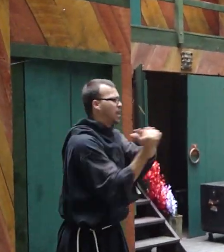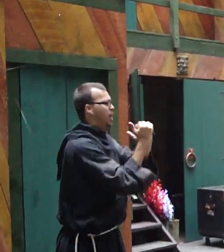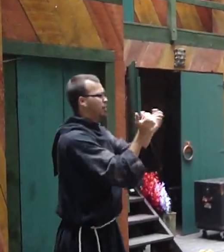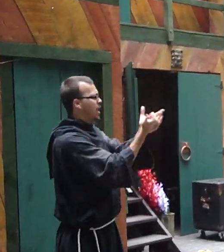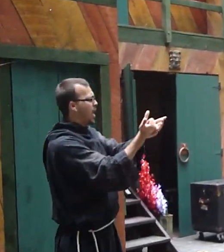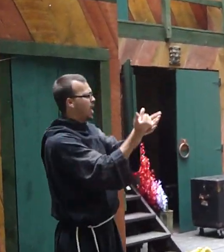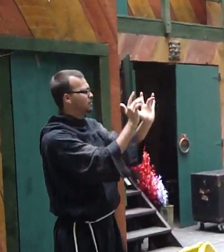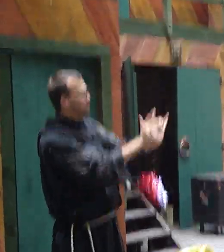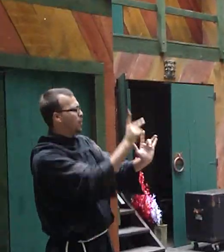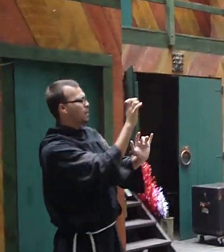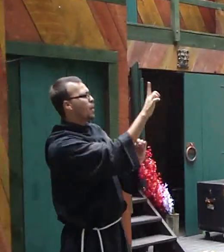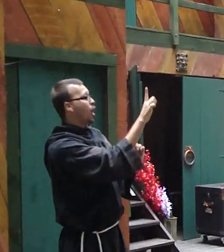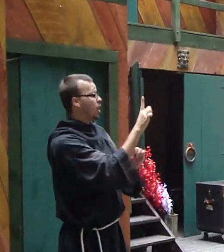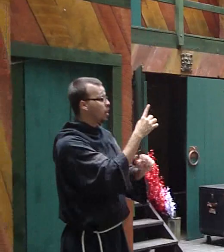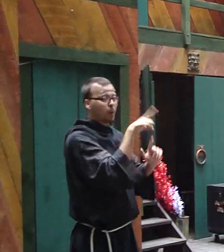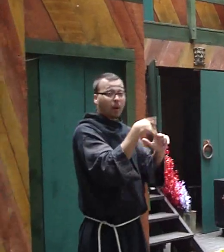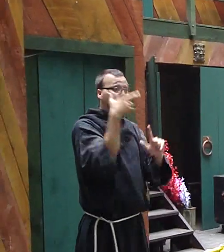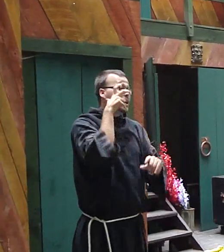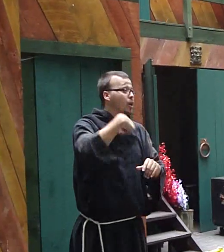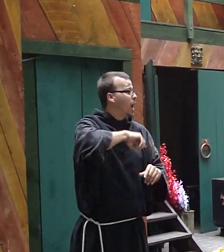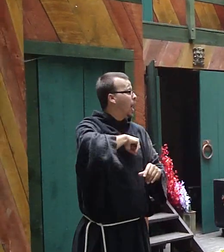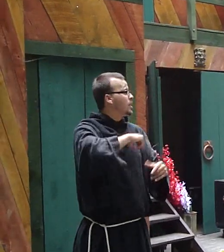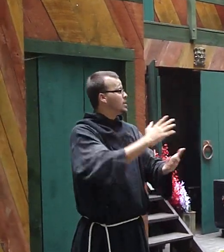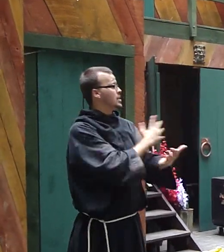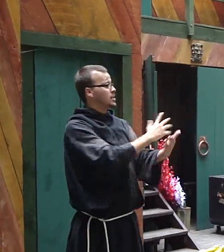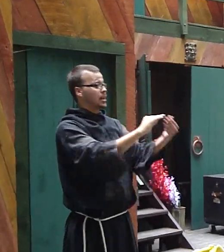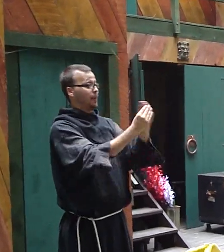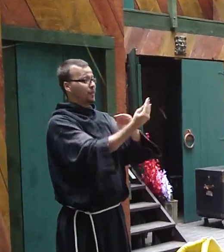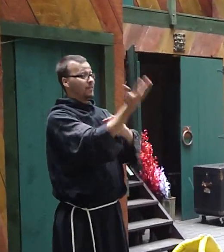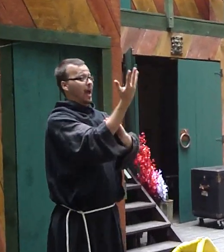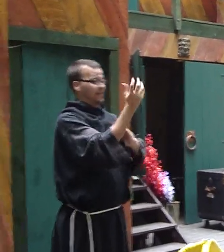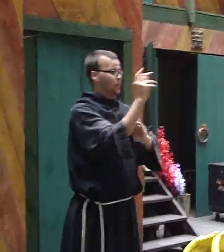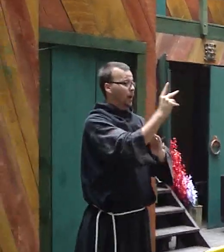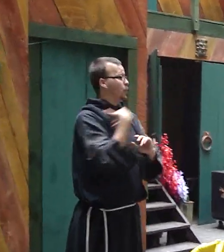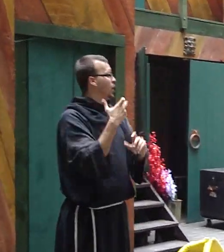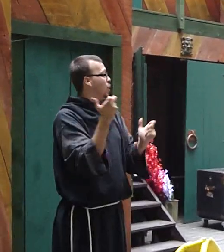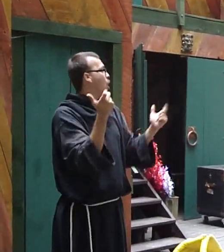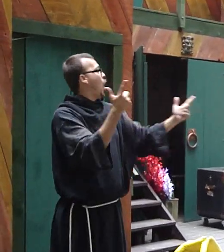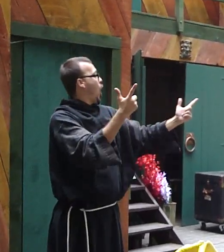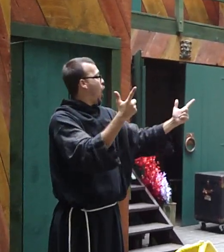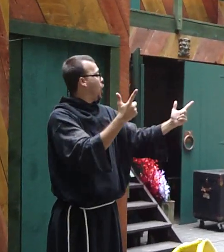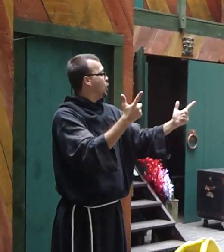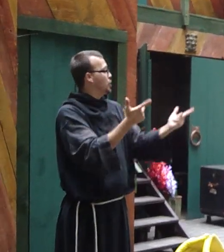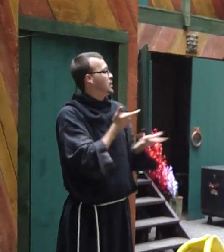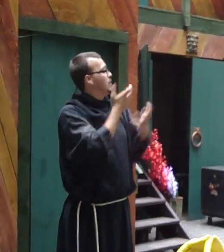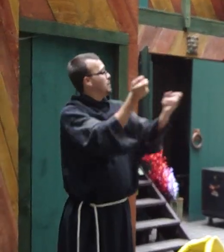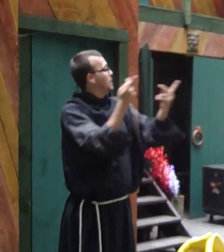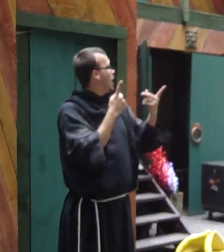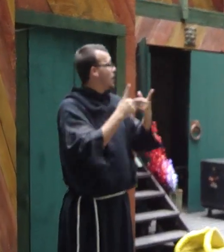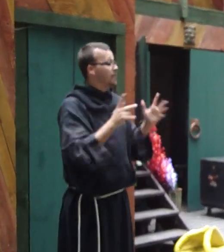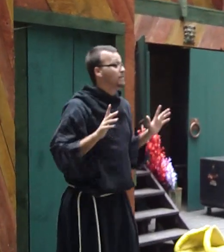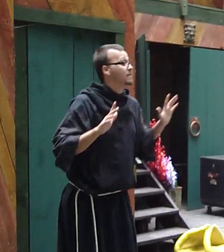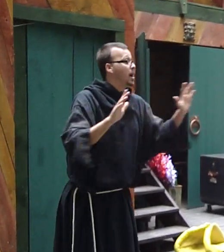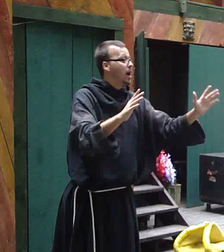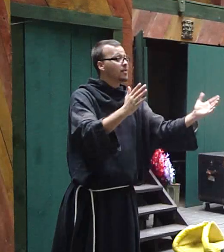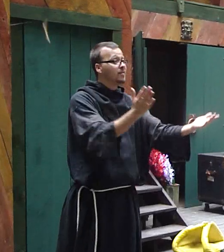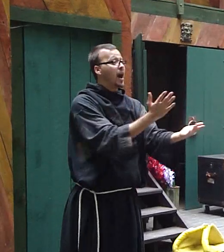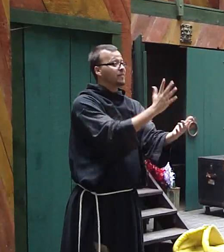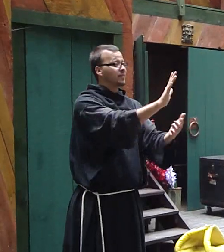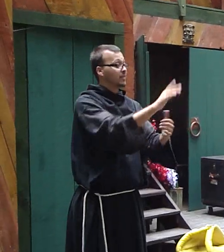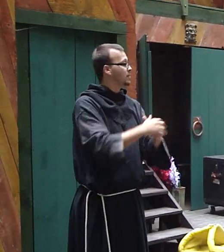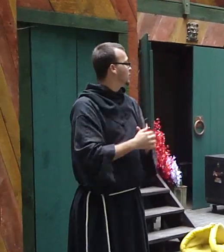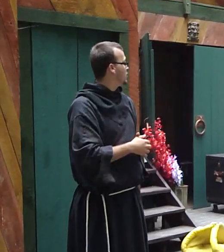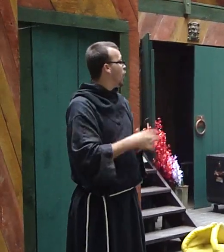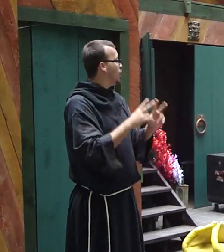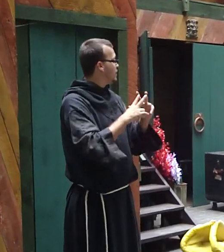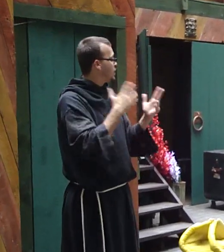poor Paul. When you hear us, sing to number five. We want all of you to yell it right back at us, all right? Yeah. Let's try that. Five.